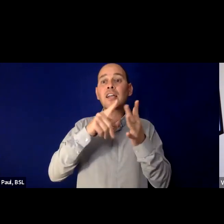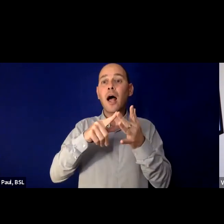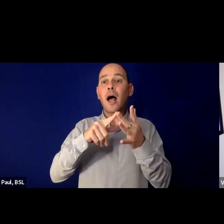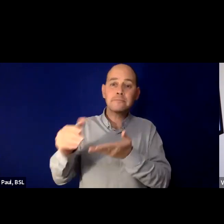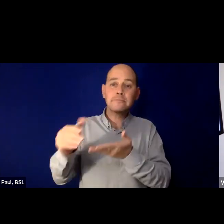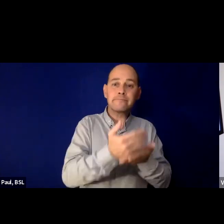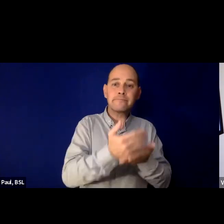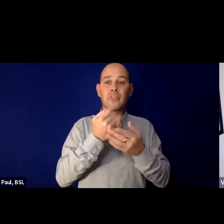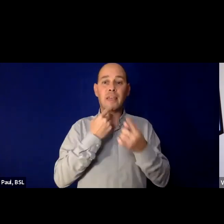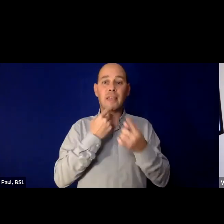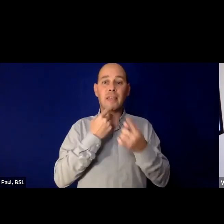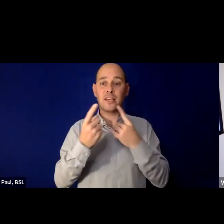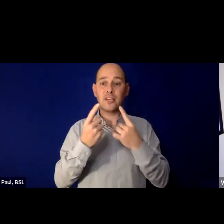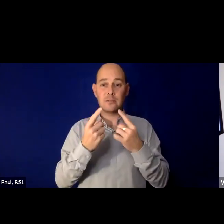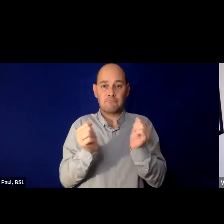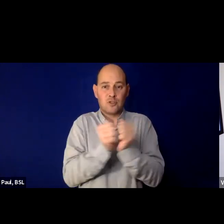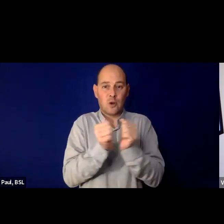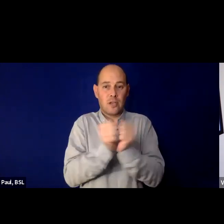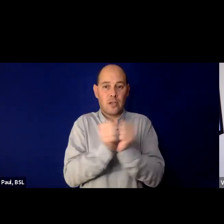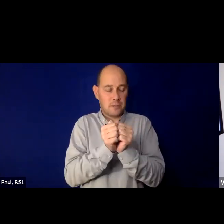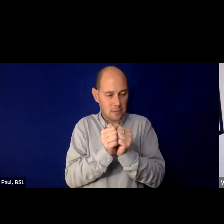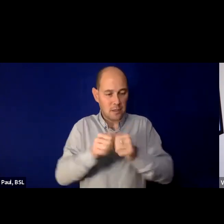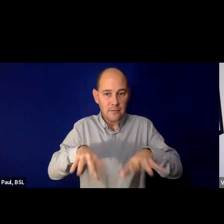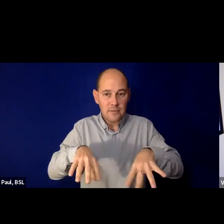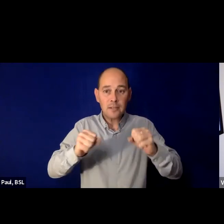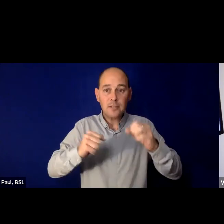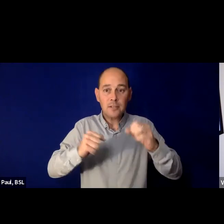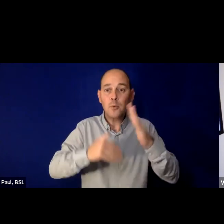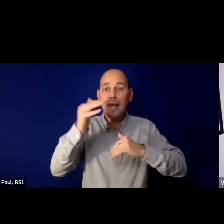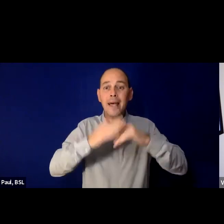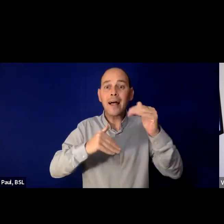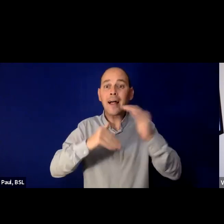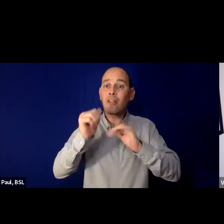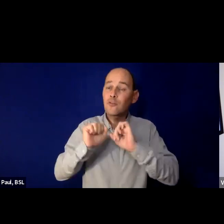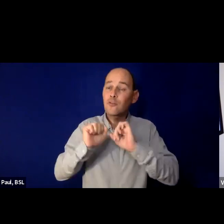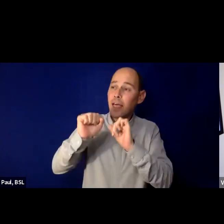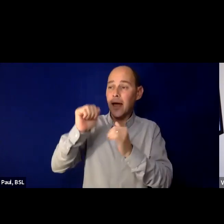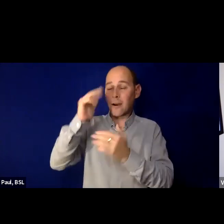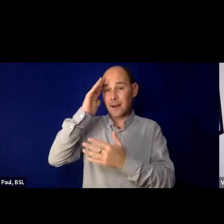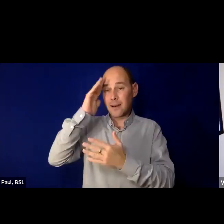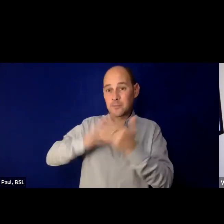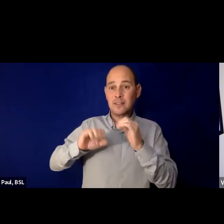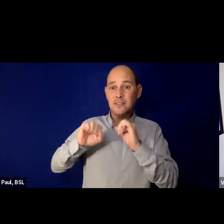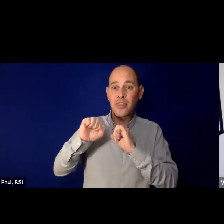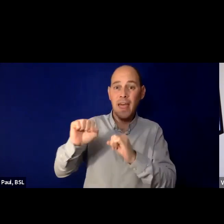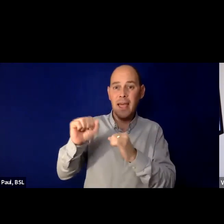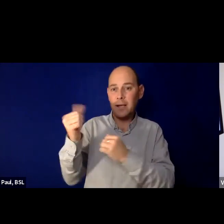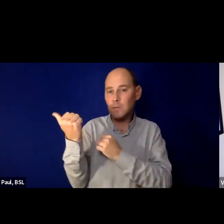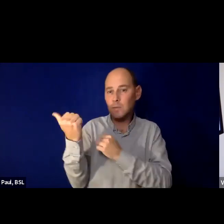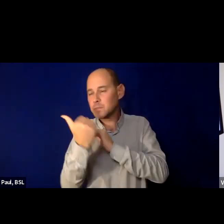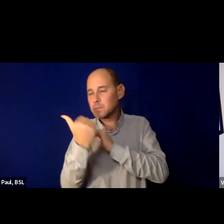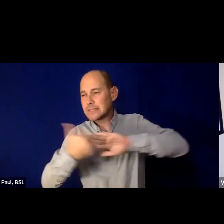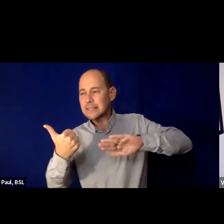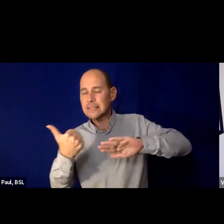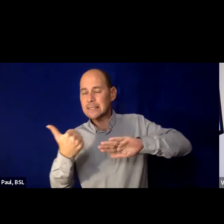expertise and skills and implementation in a way that has enhanced what we now have as a tool, and I can't thank Julian and his team